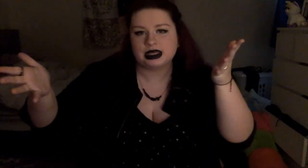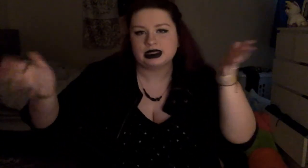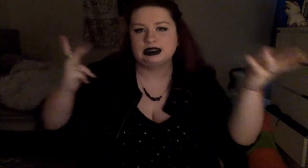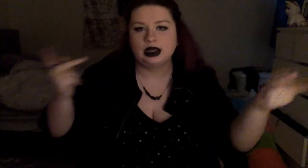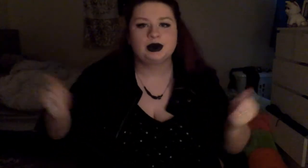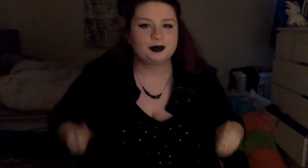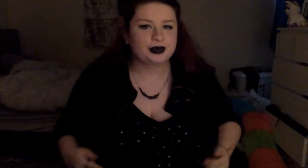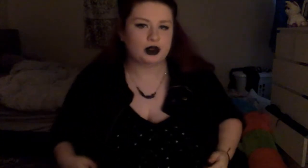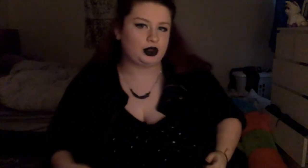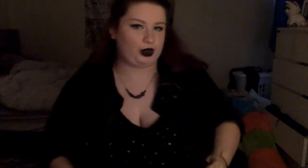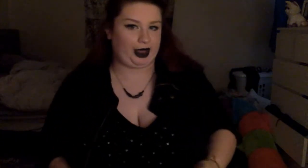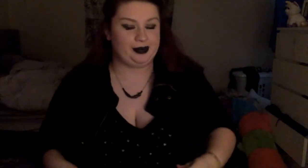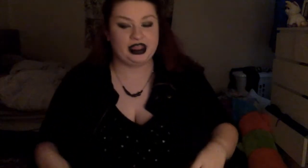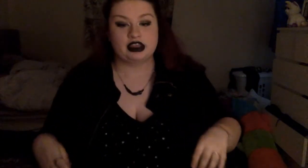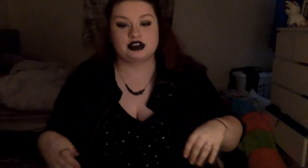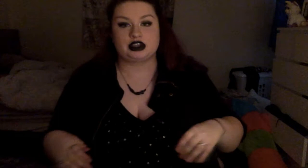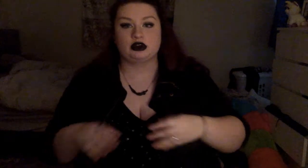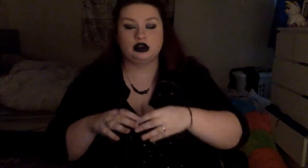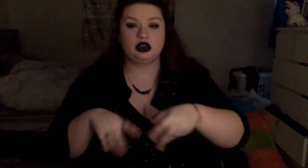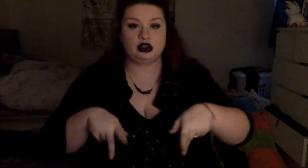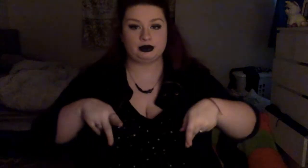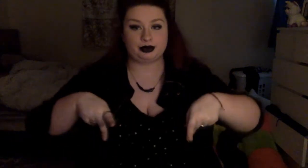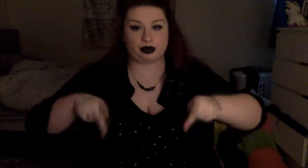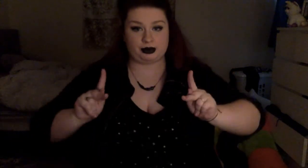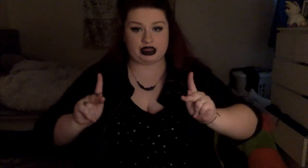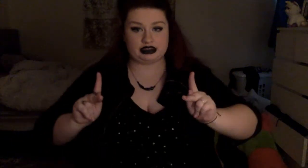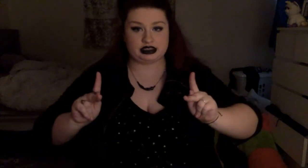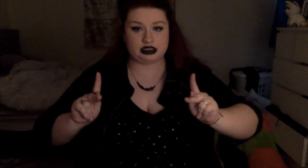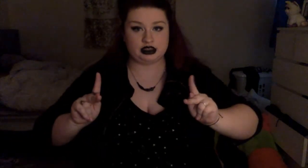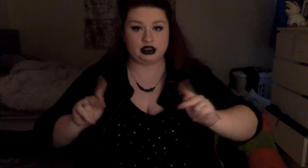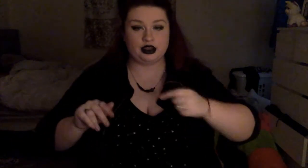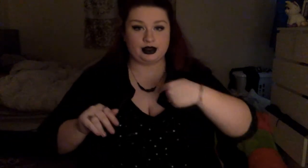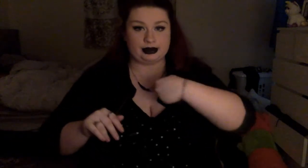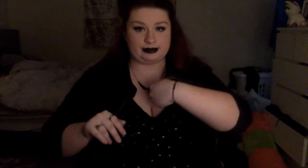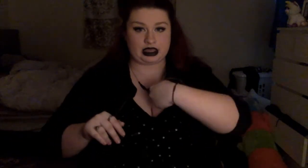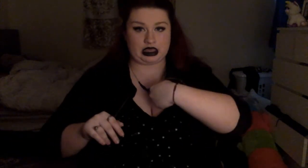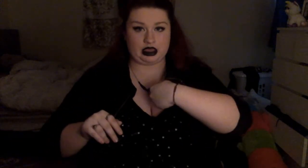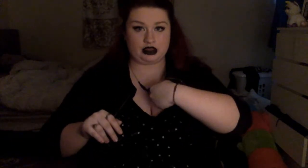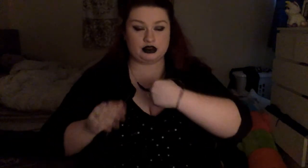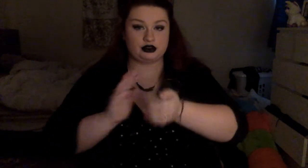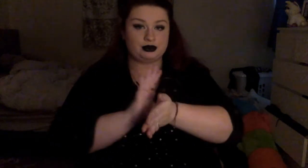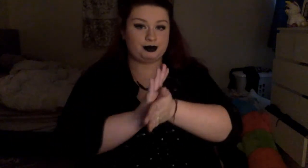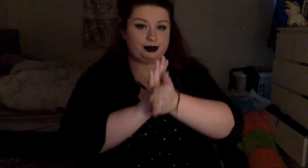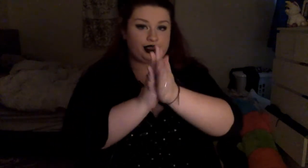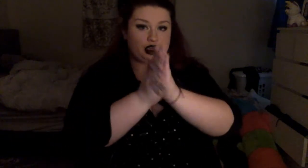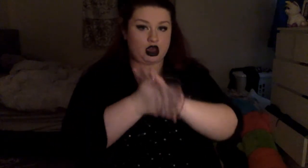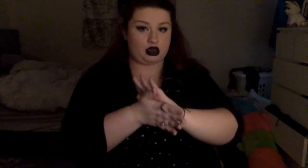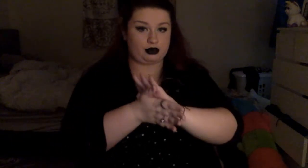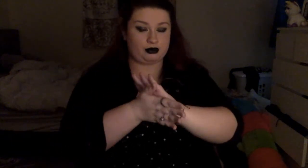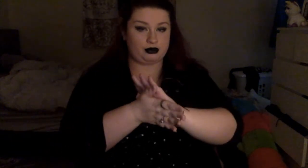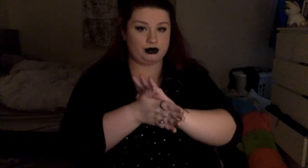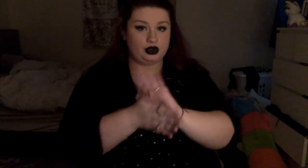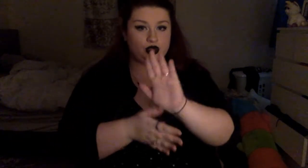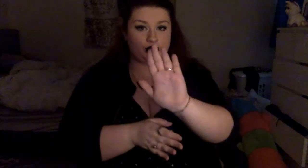saying? Okay. So, permit me become